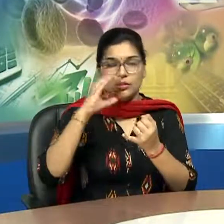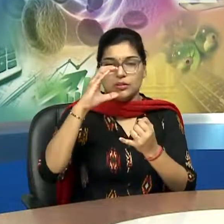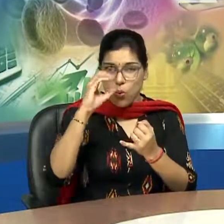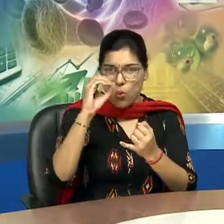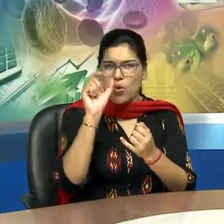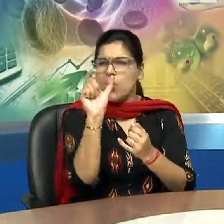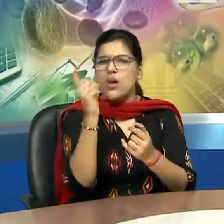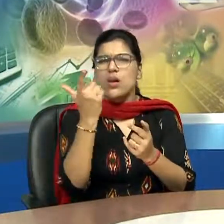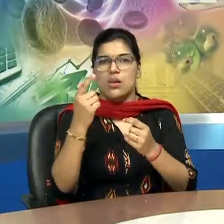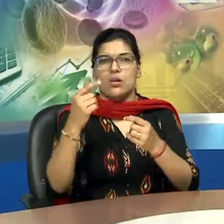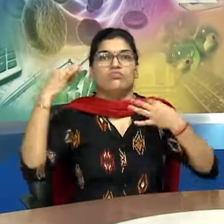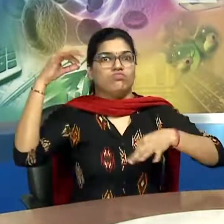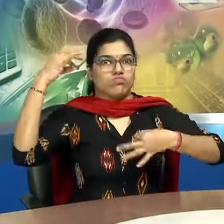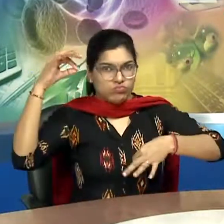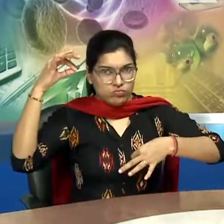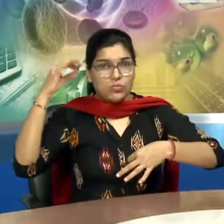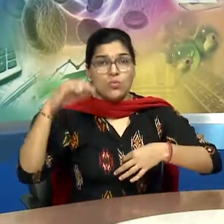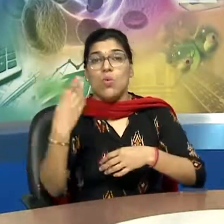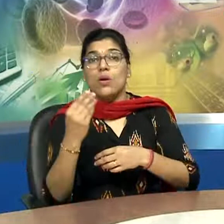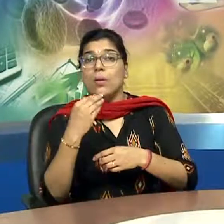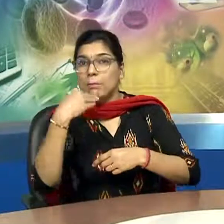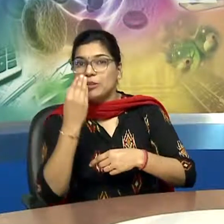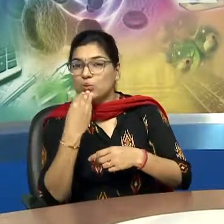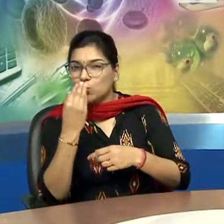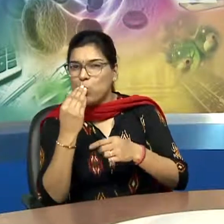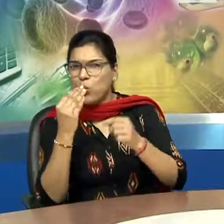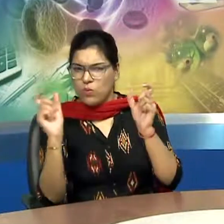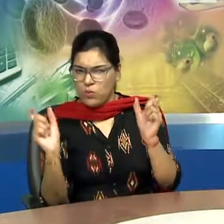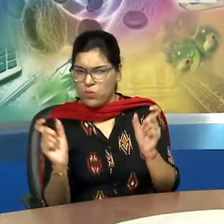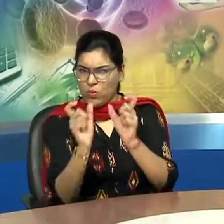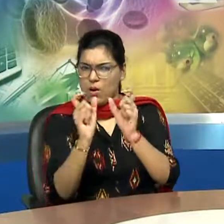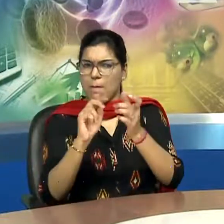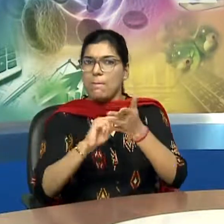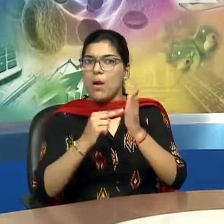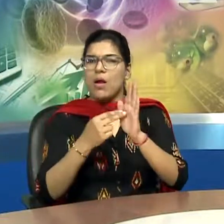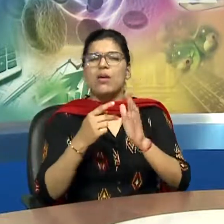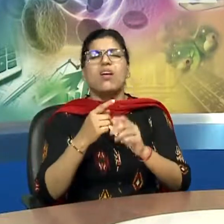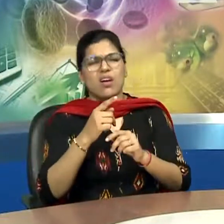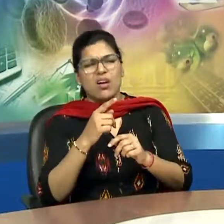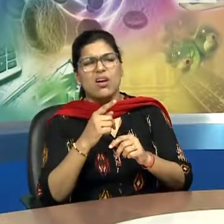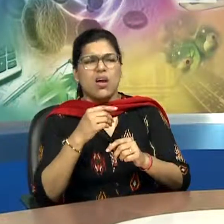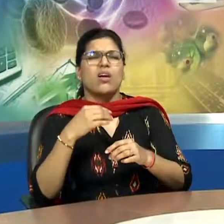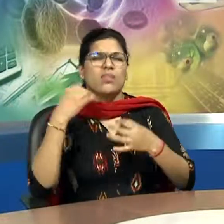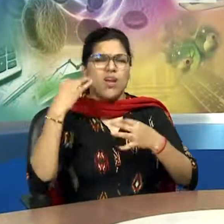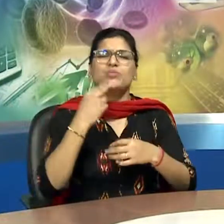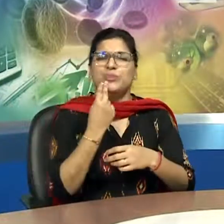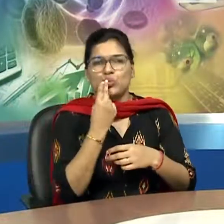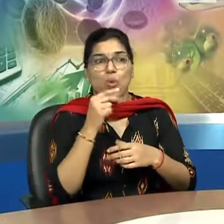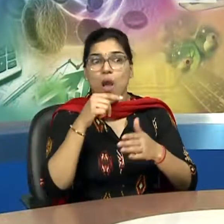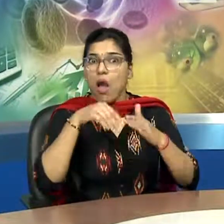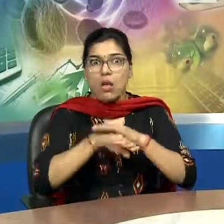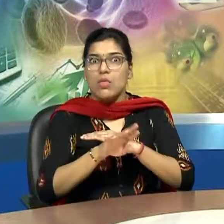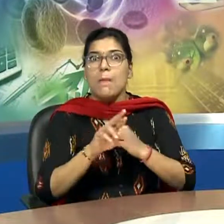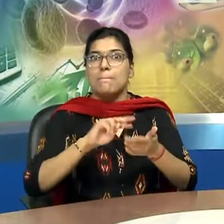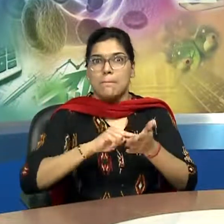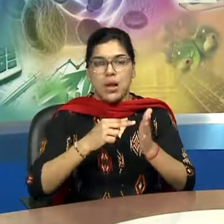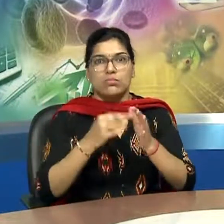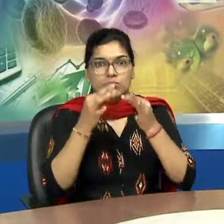is a word for these drugs. And also there is another name, disco